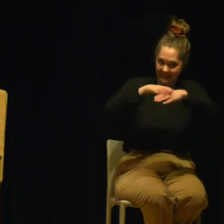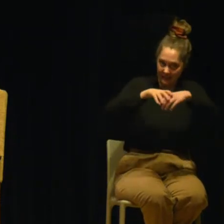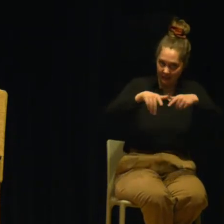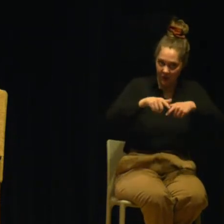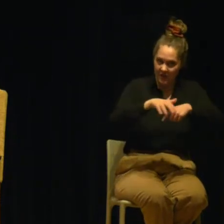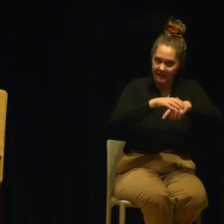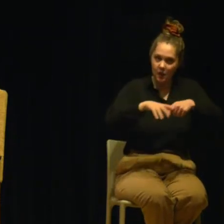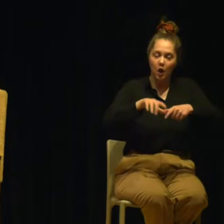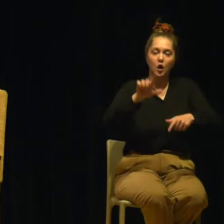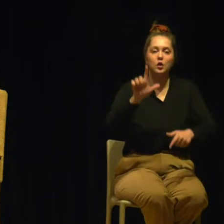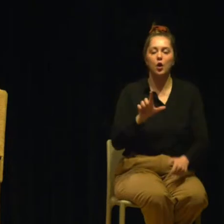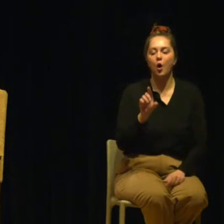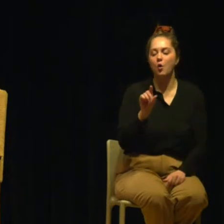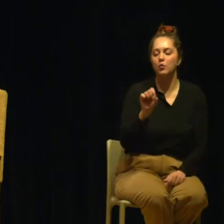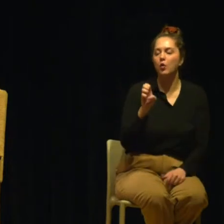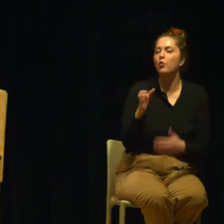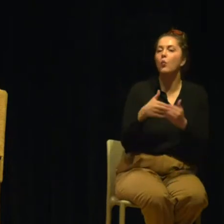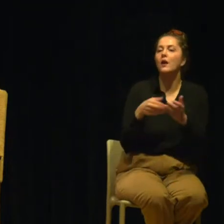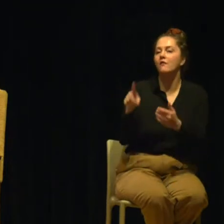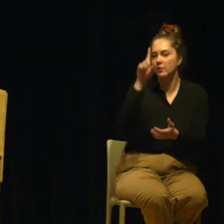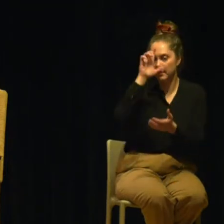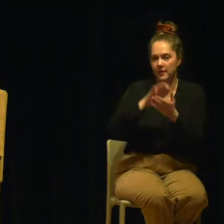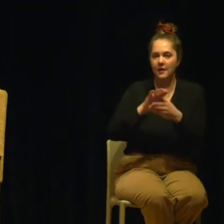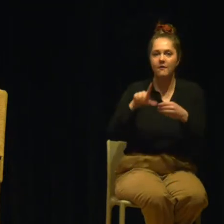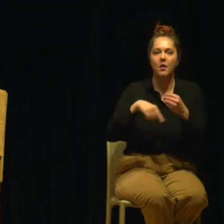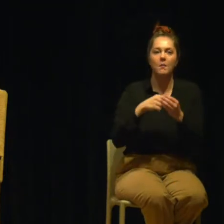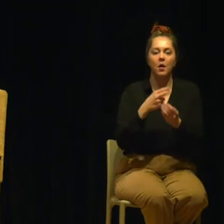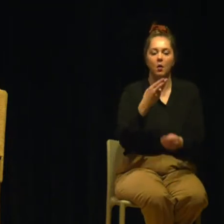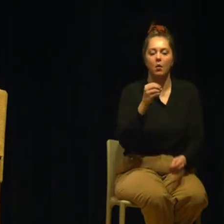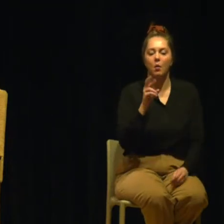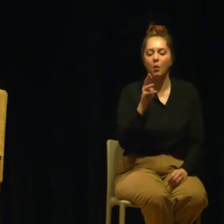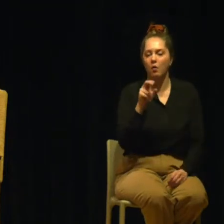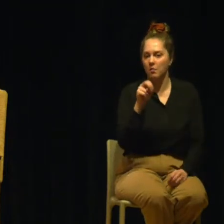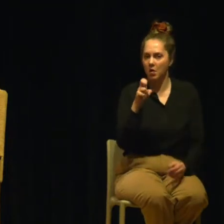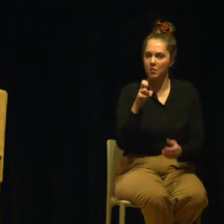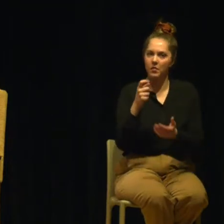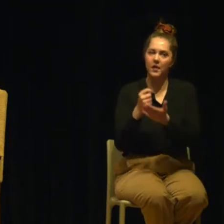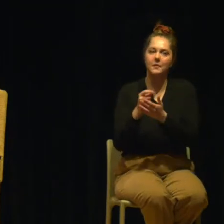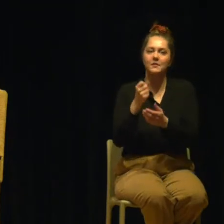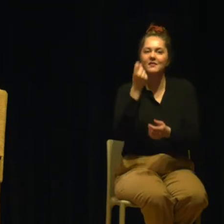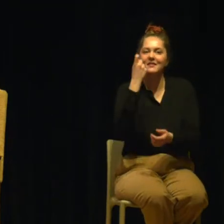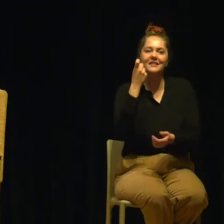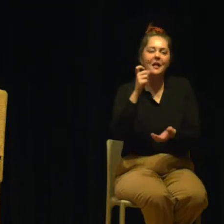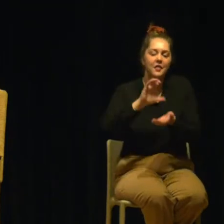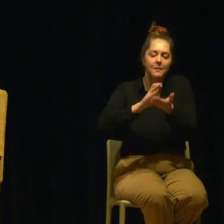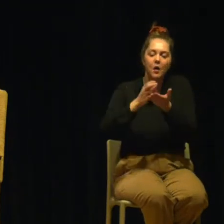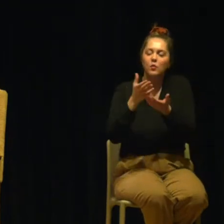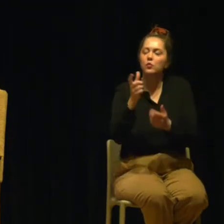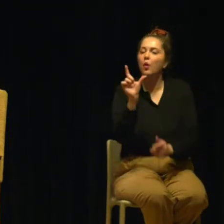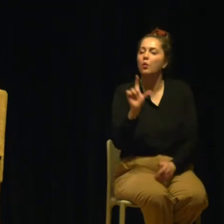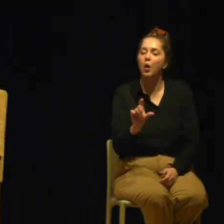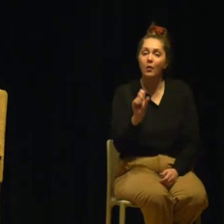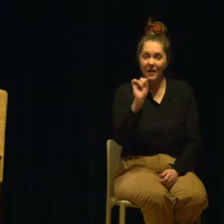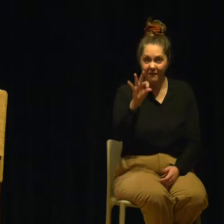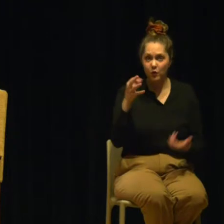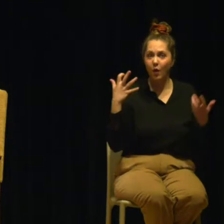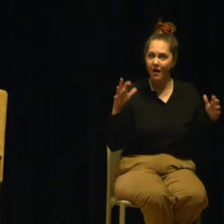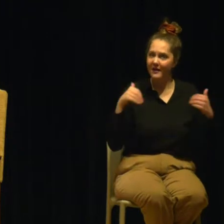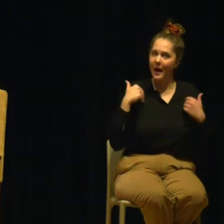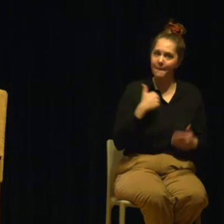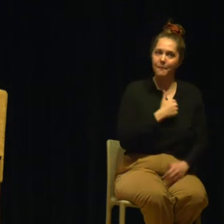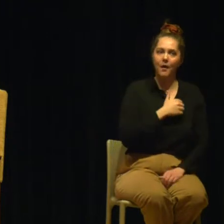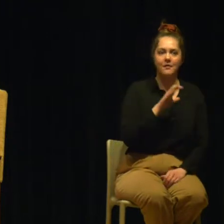low dose. So whatever you believe about hormone therapy, this is so low. Even if you've had breast cancer, you can